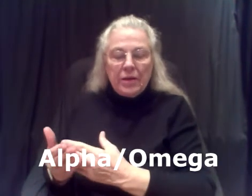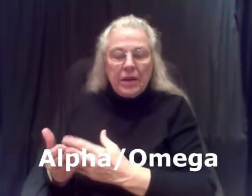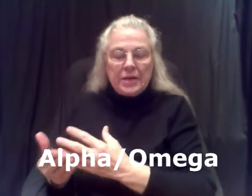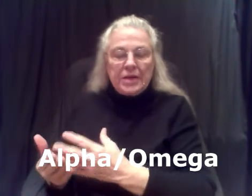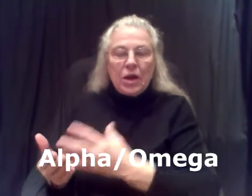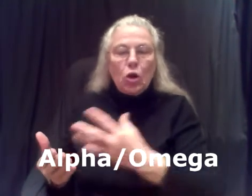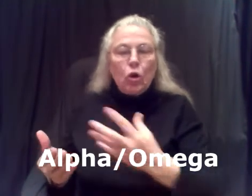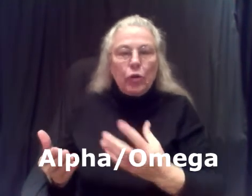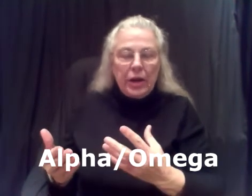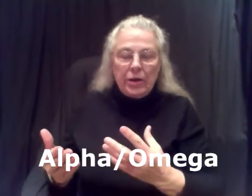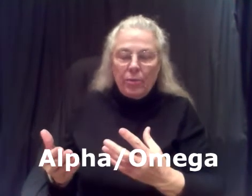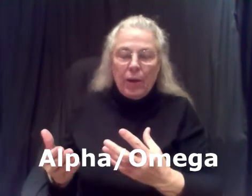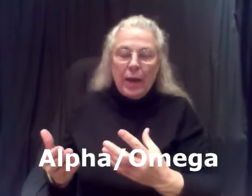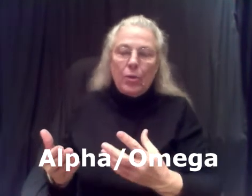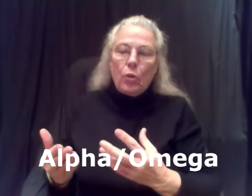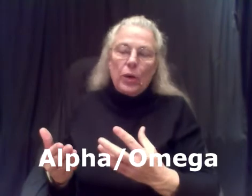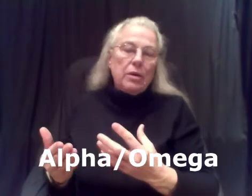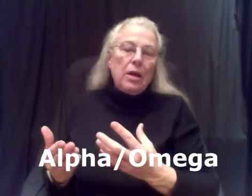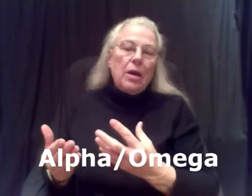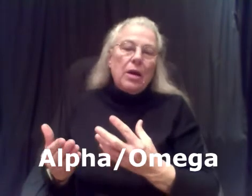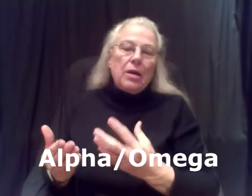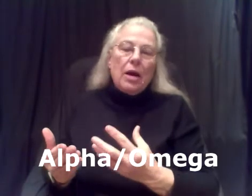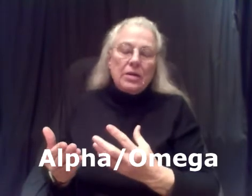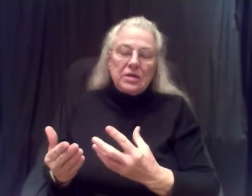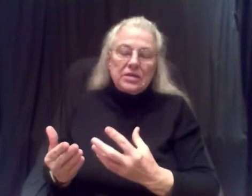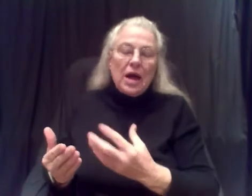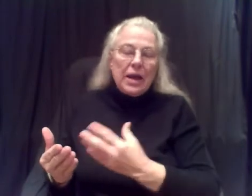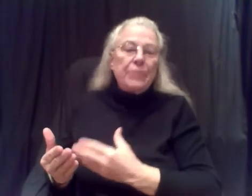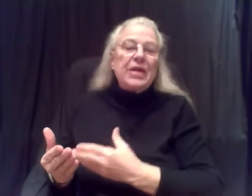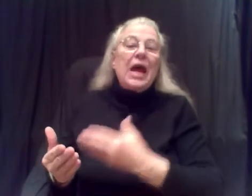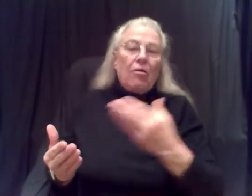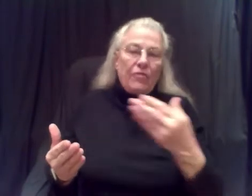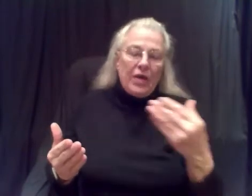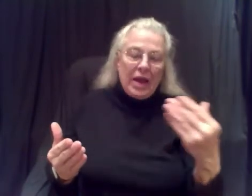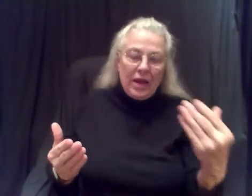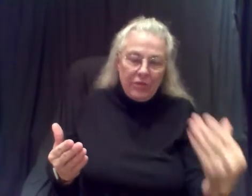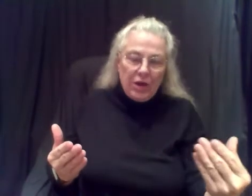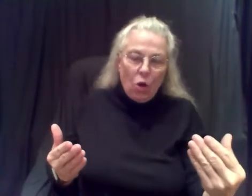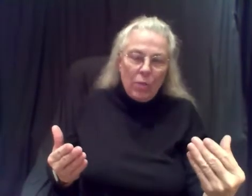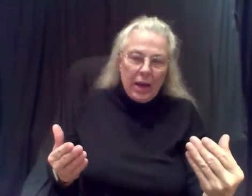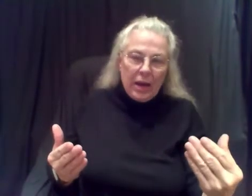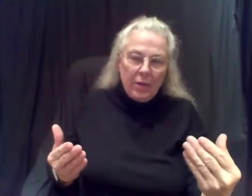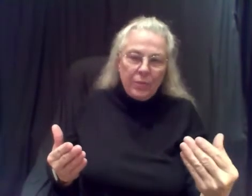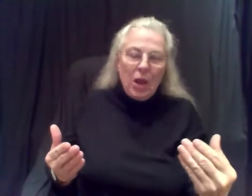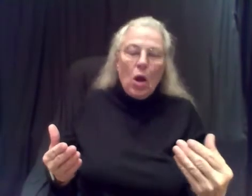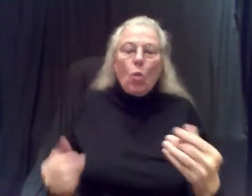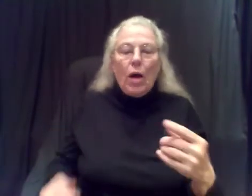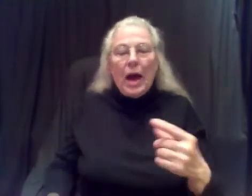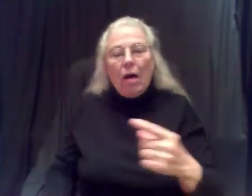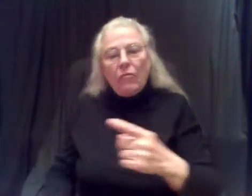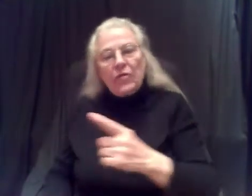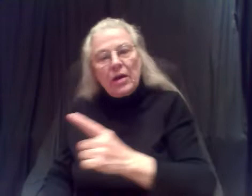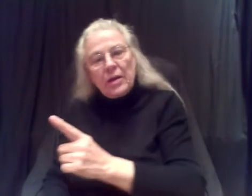it's included in the Bible when God says, I am the Alpha and the Omega. Well, Alpha is